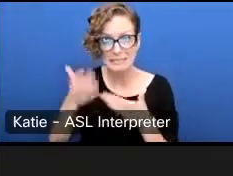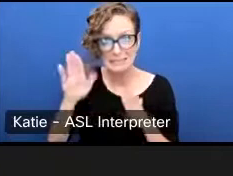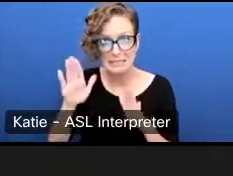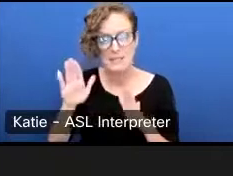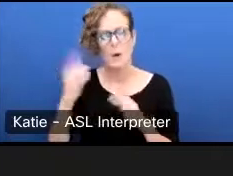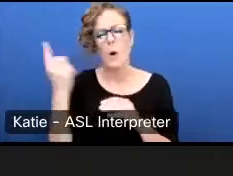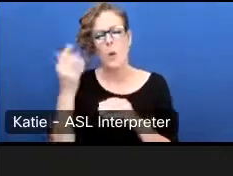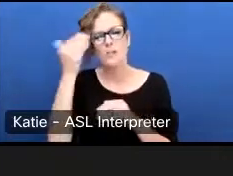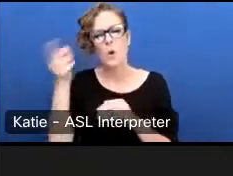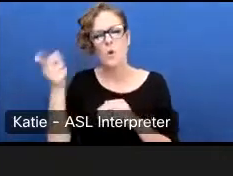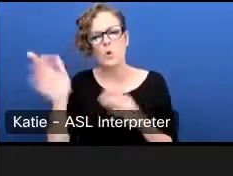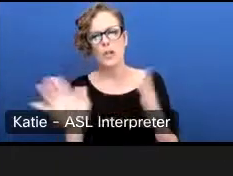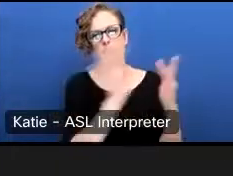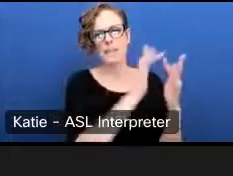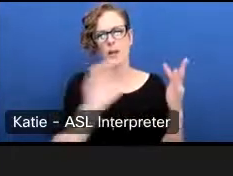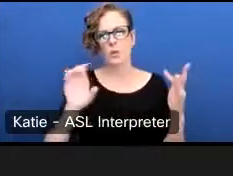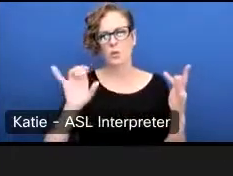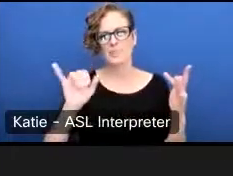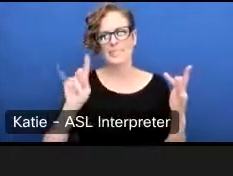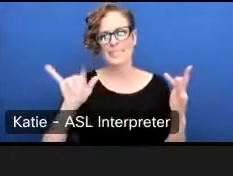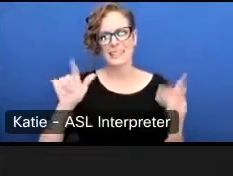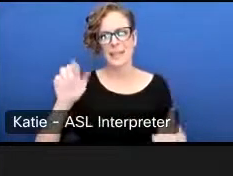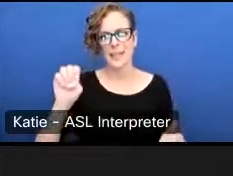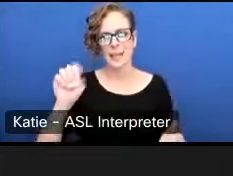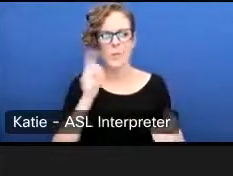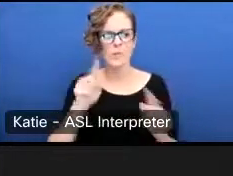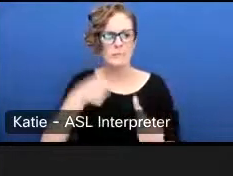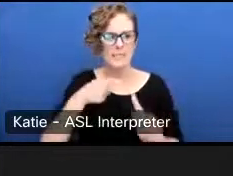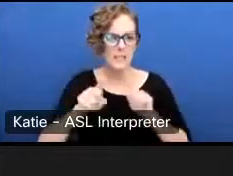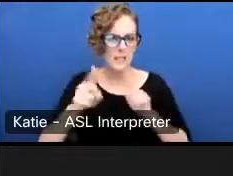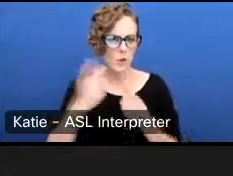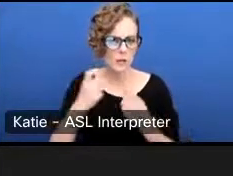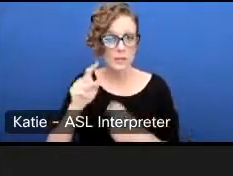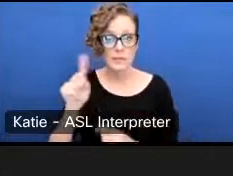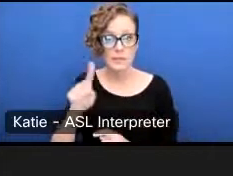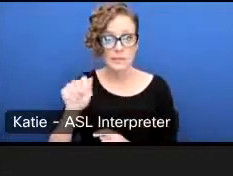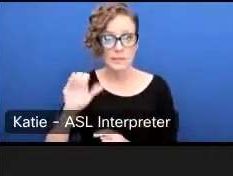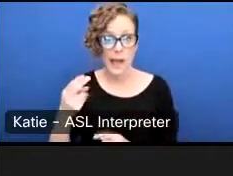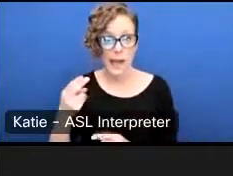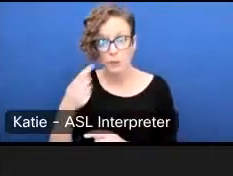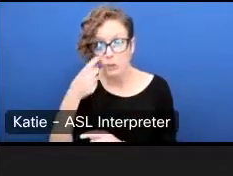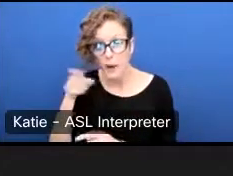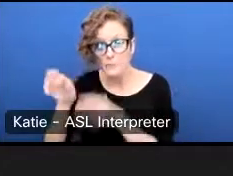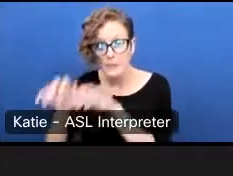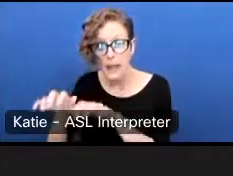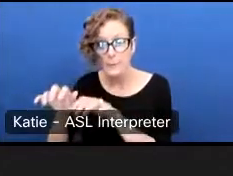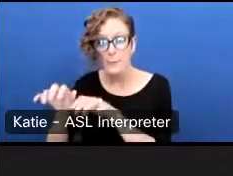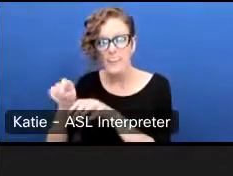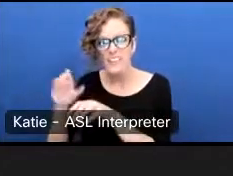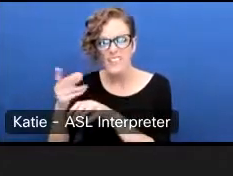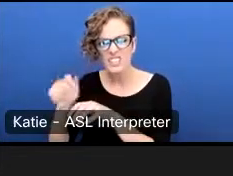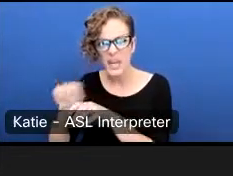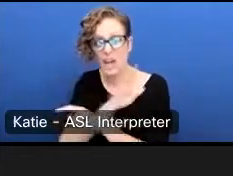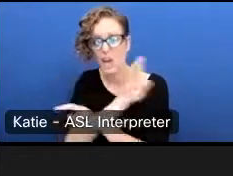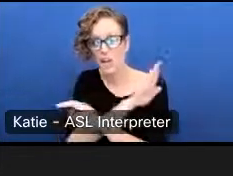know that you can reach out to Miss Cindy Lay for specific questions. Zach, do you mind putting her email in the chat and her phone number just